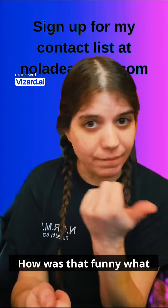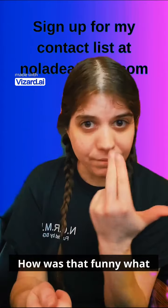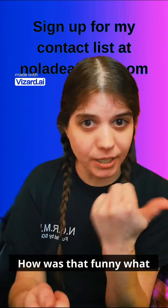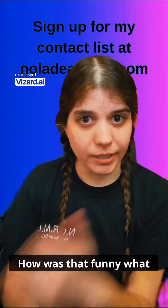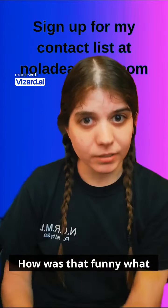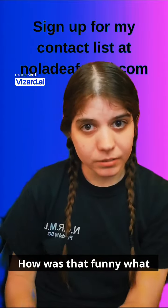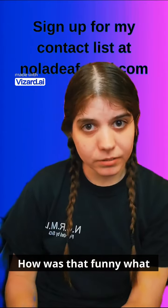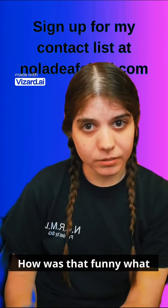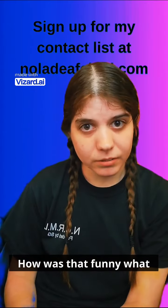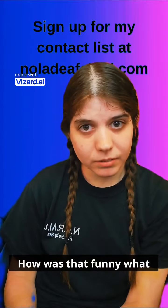funny?